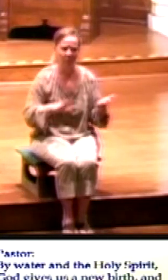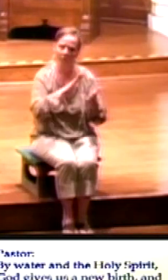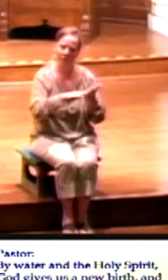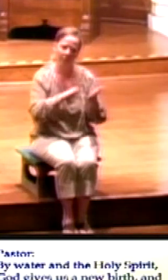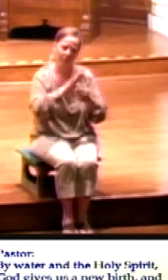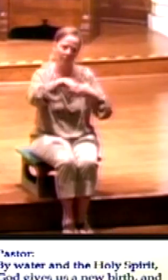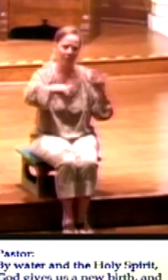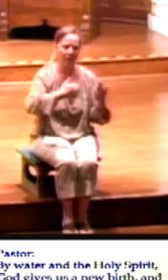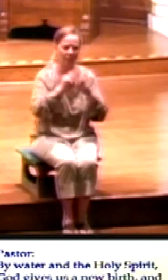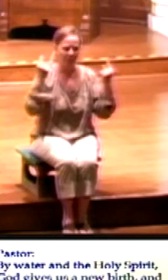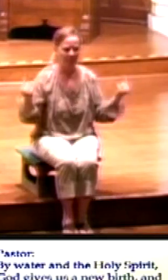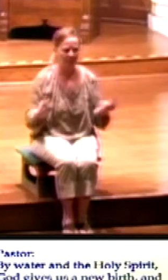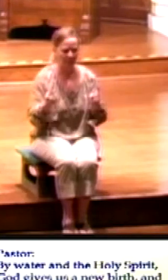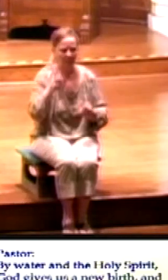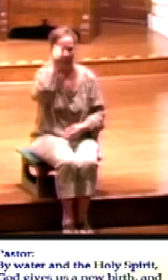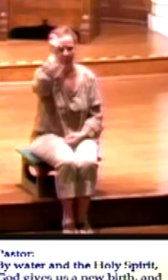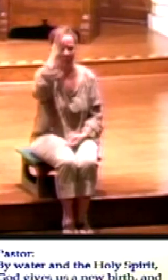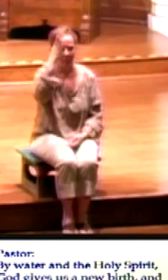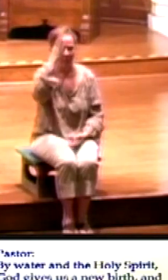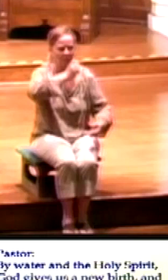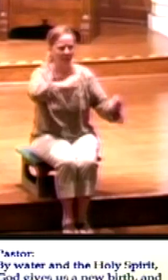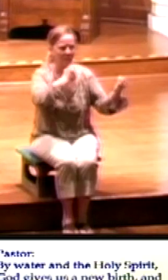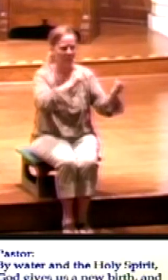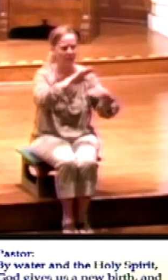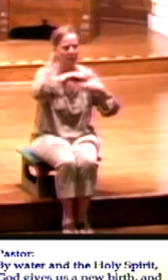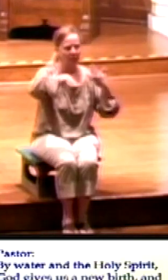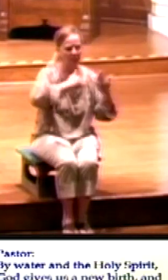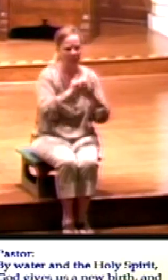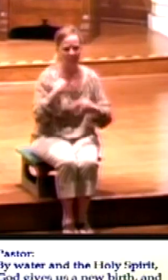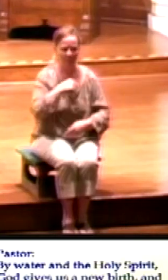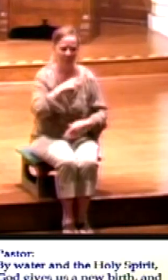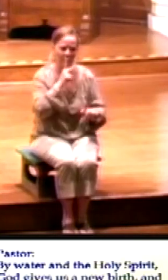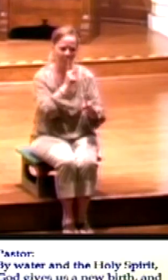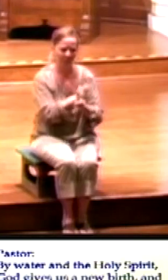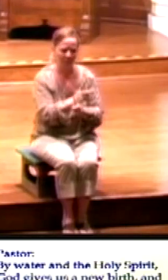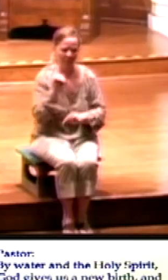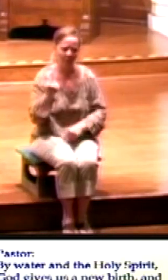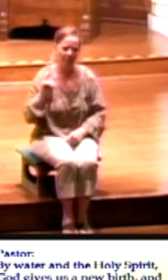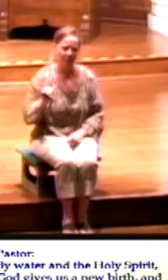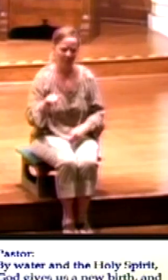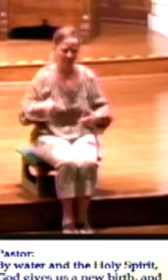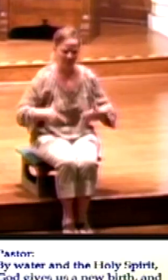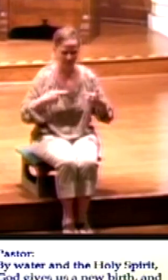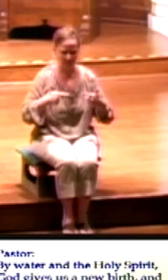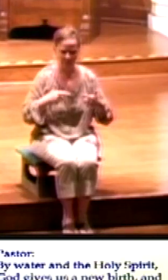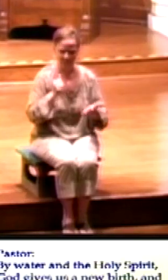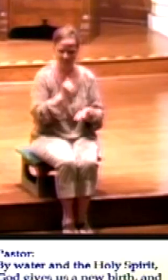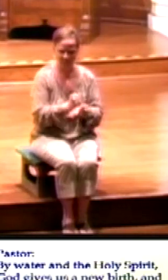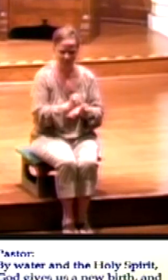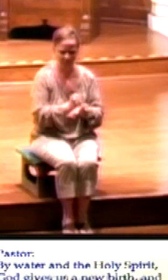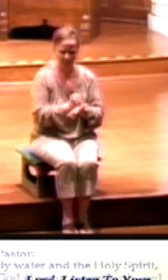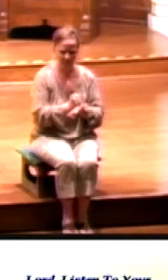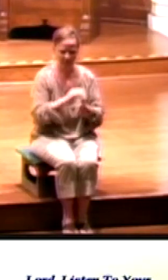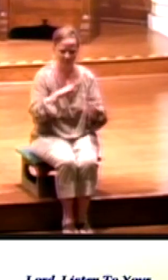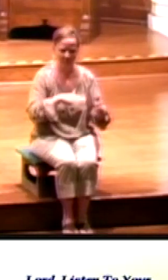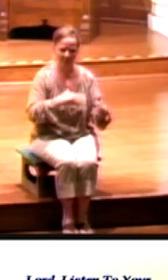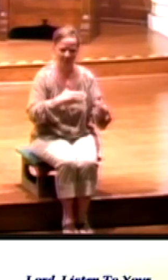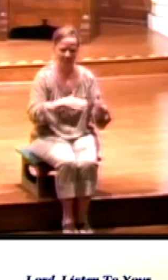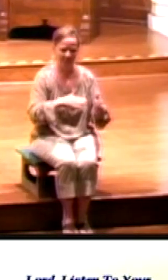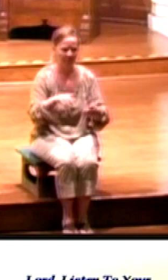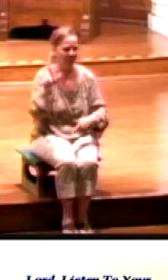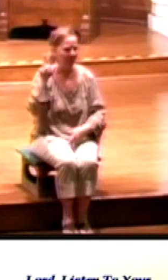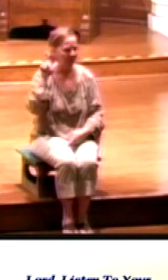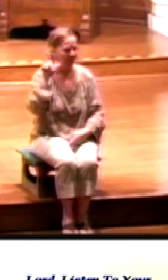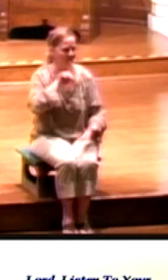sins. Almighty God, strengthen us in all goodness and keep us in eternal life. Amen. Amen. Let us sing together. Lord, listen